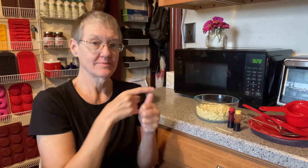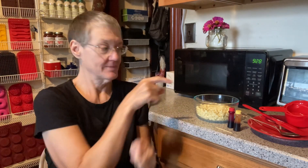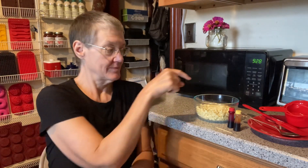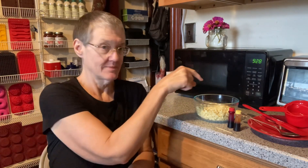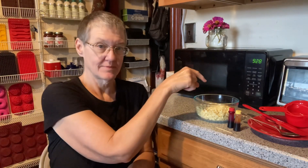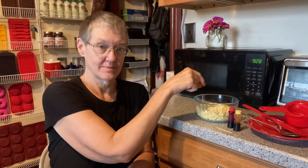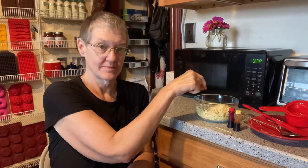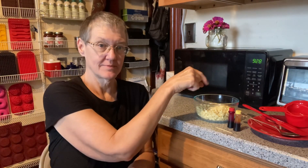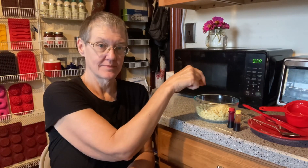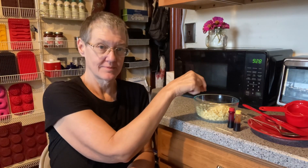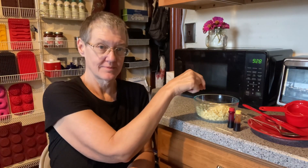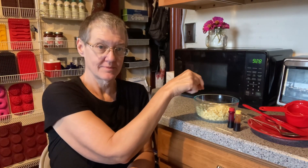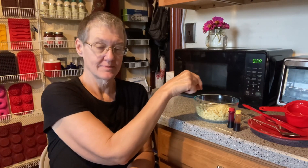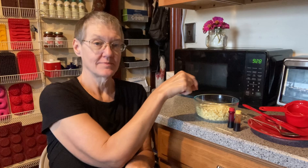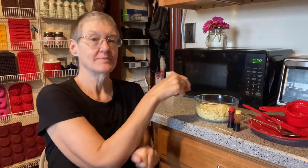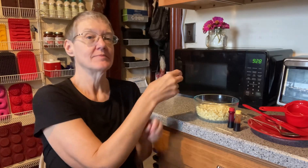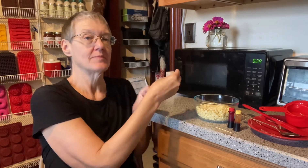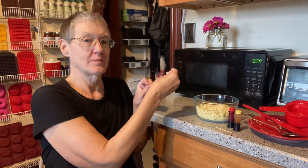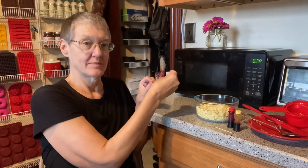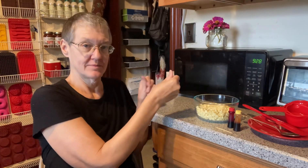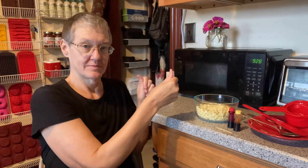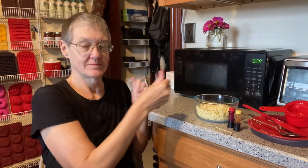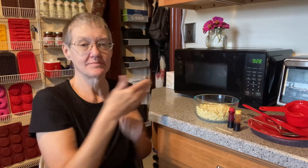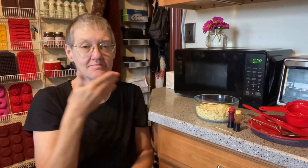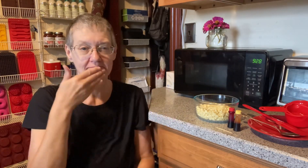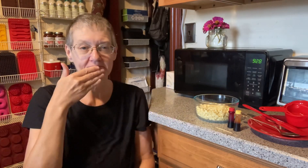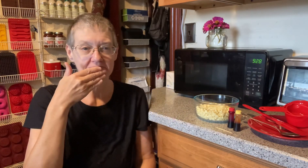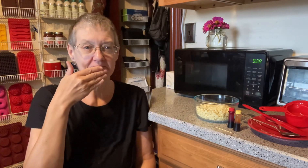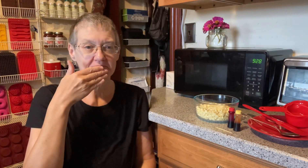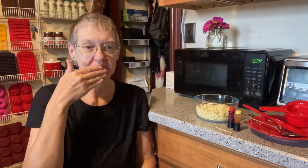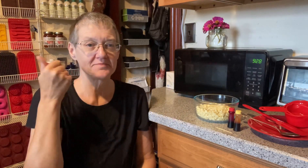So I've learned to add the food coloring before I melt it.